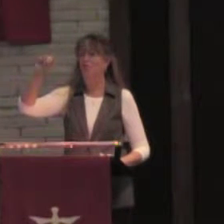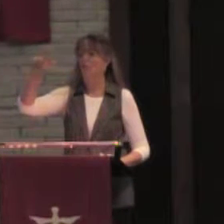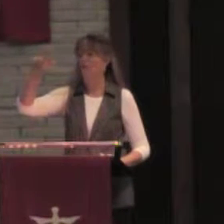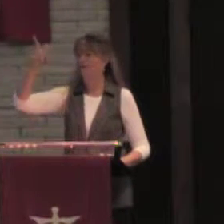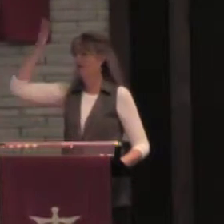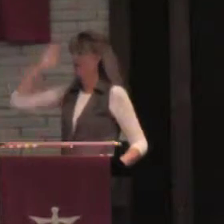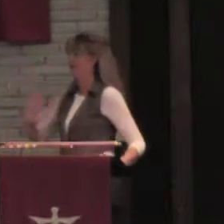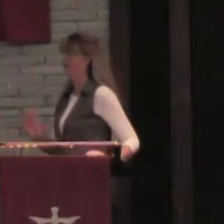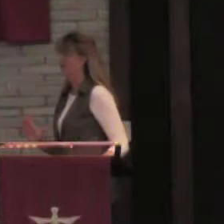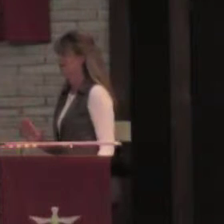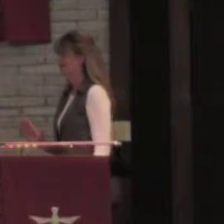supernatural God.